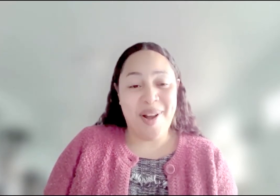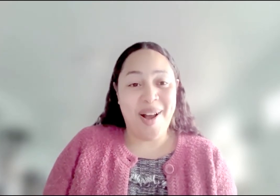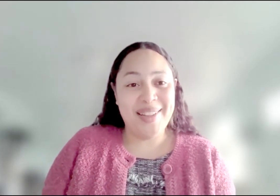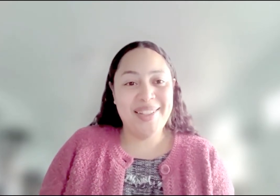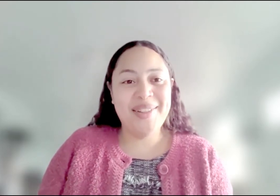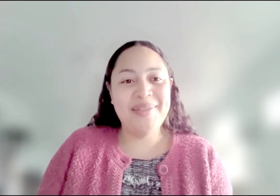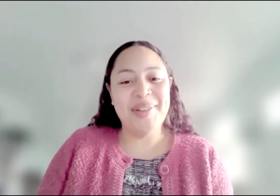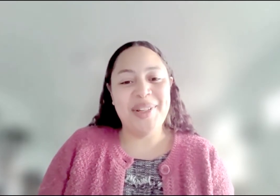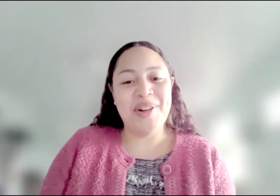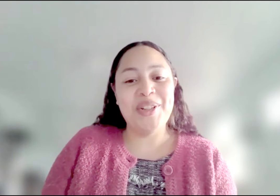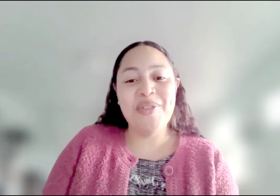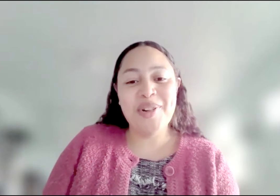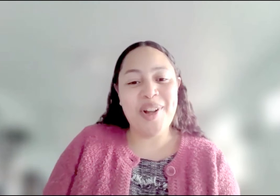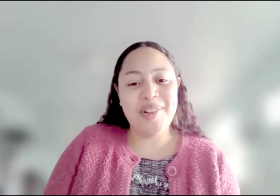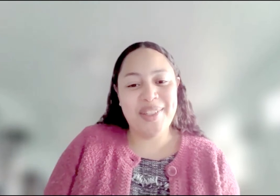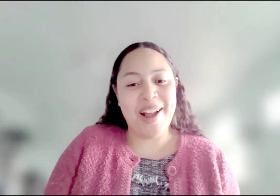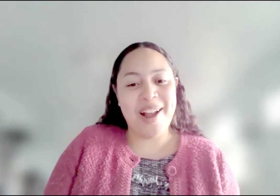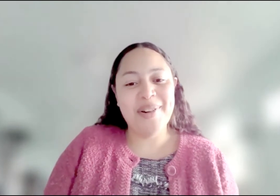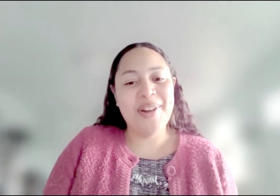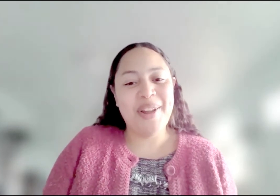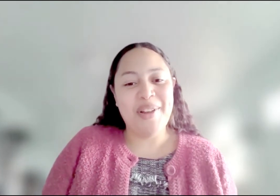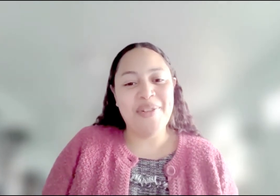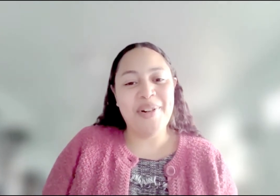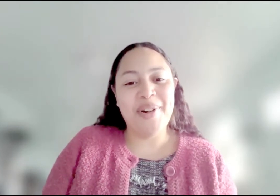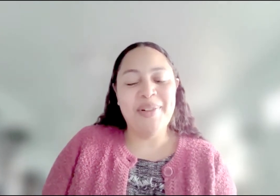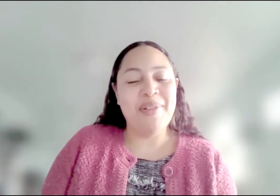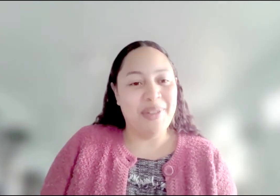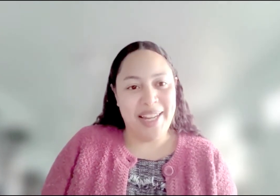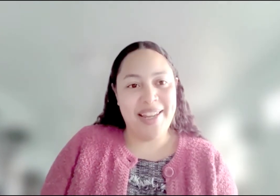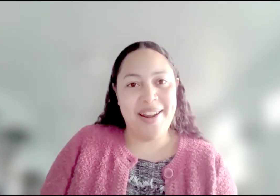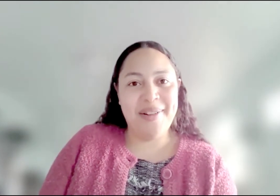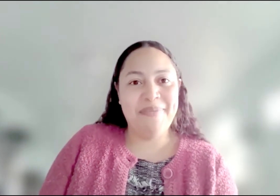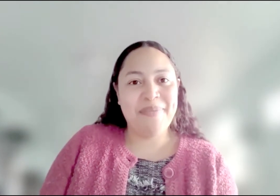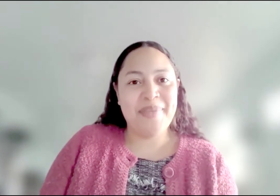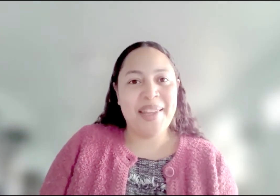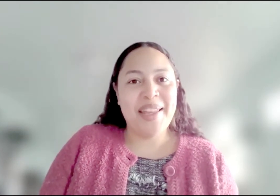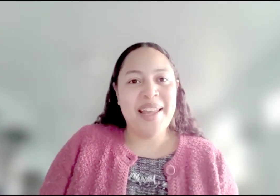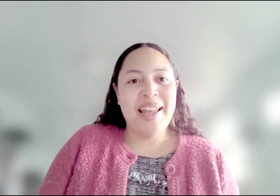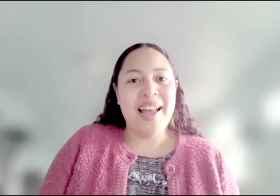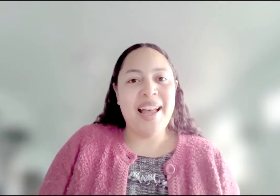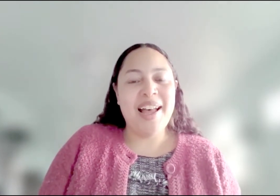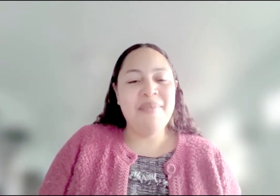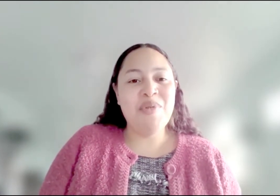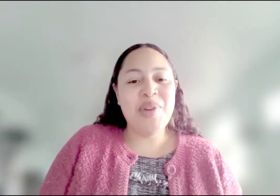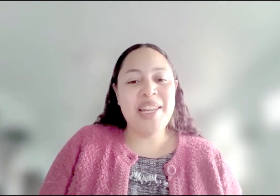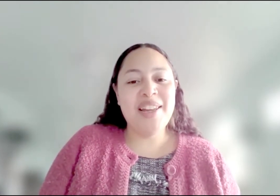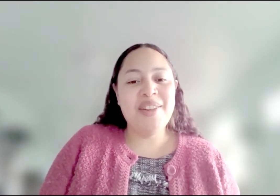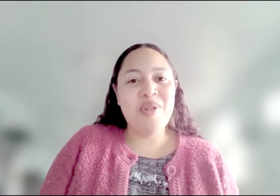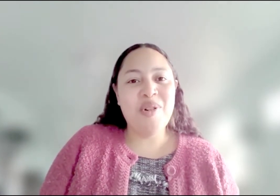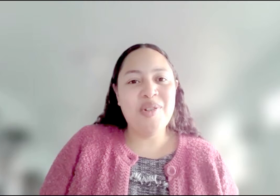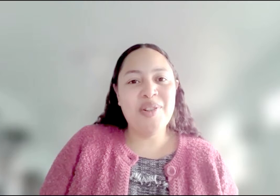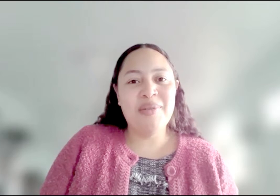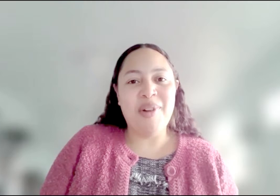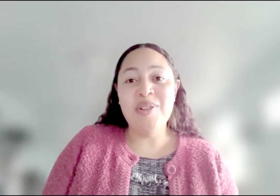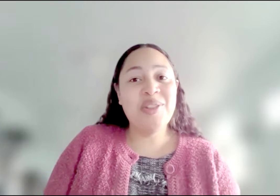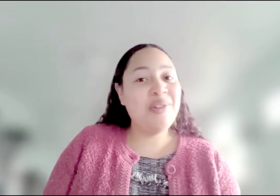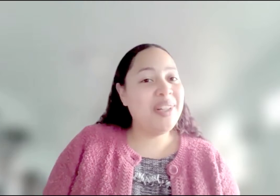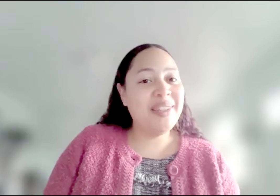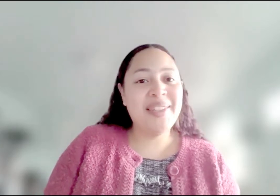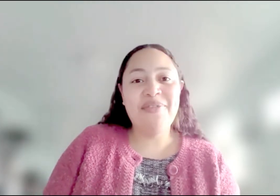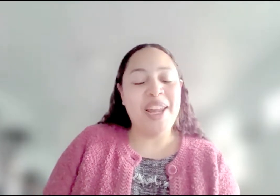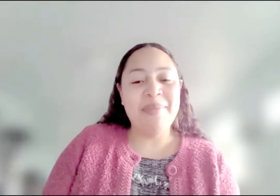and the low cost. We only charge $4 an hour for daycare. We enroll